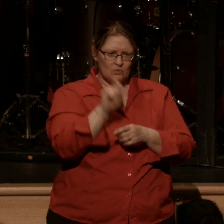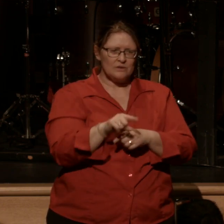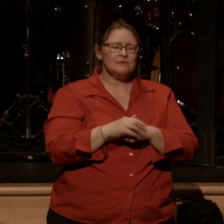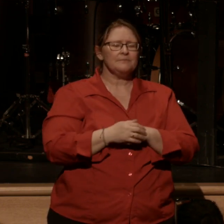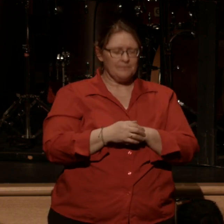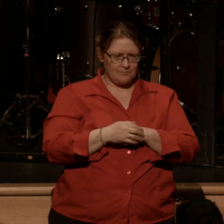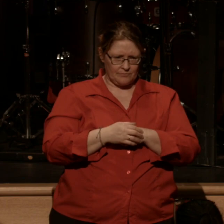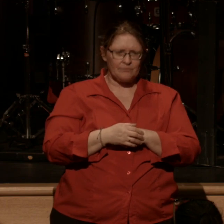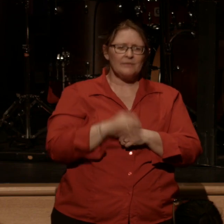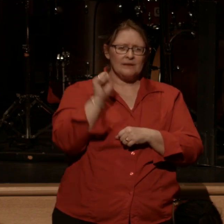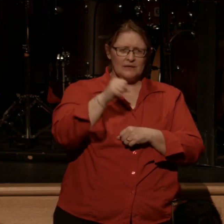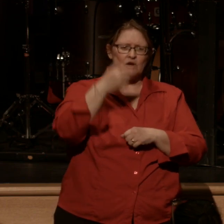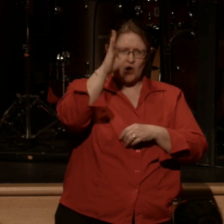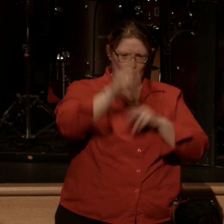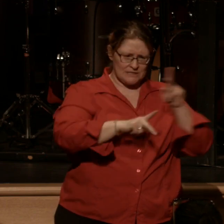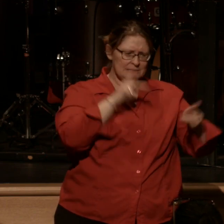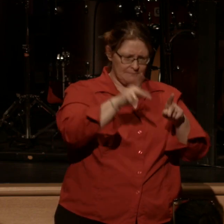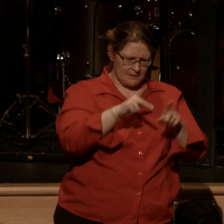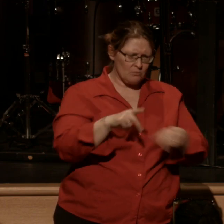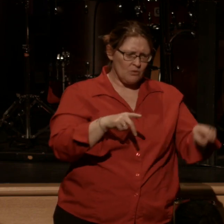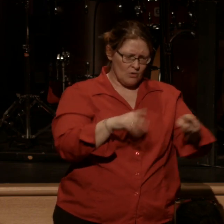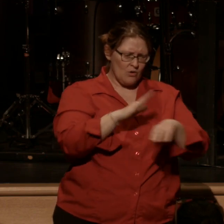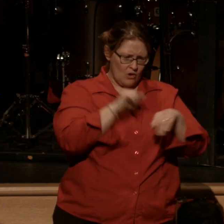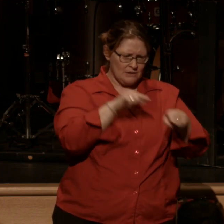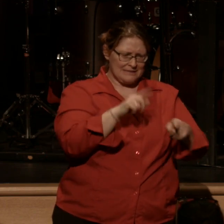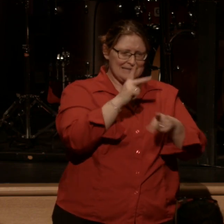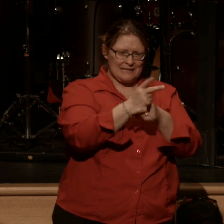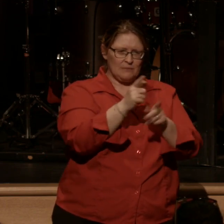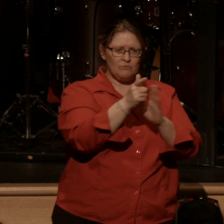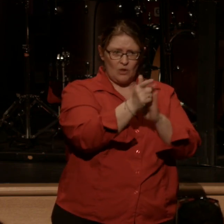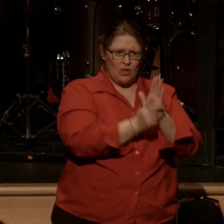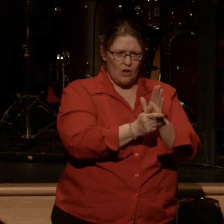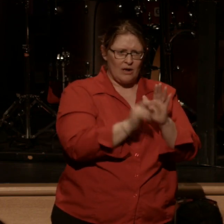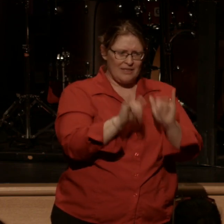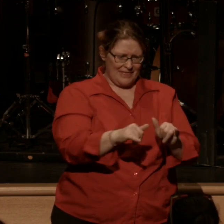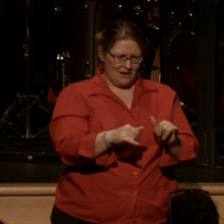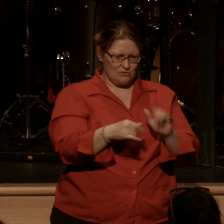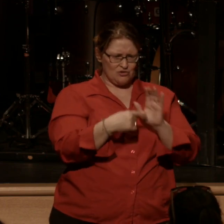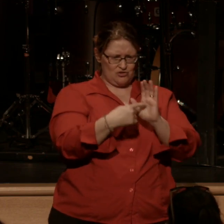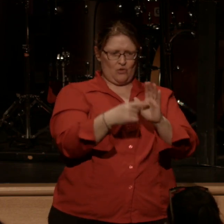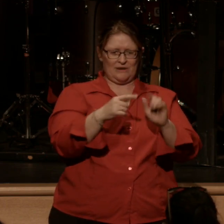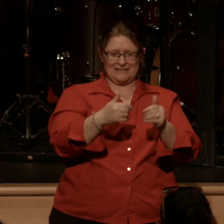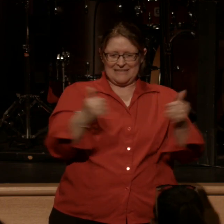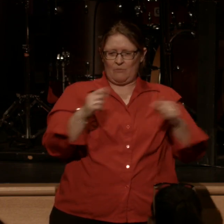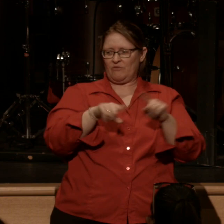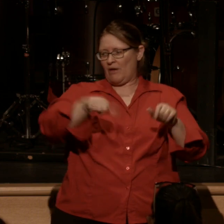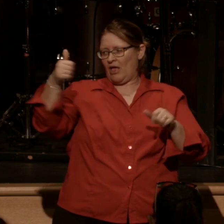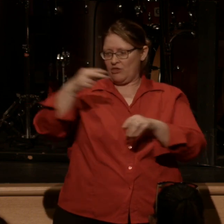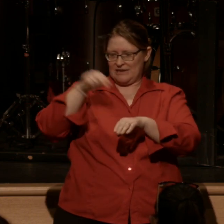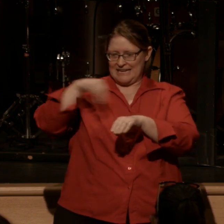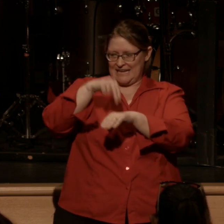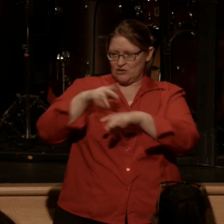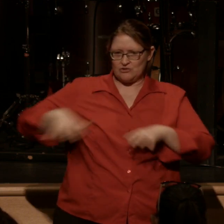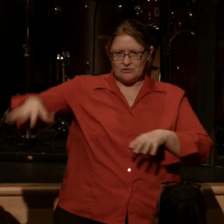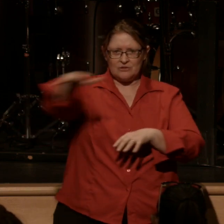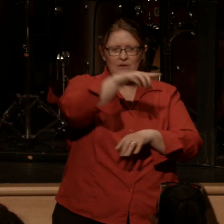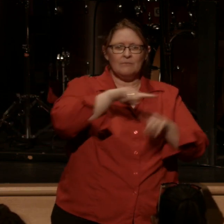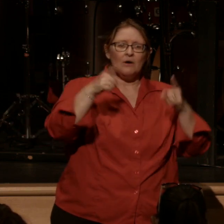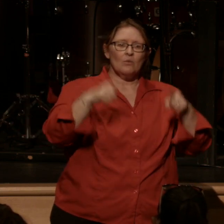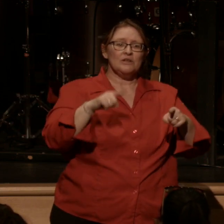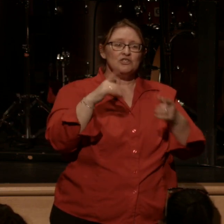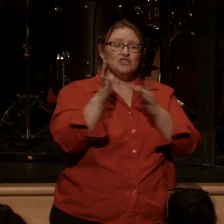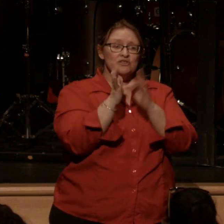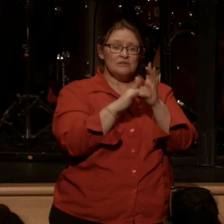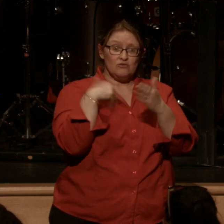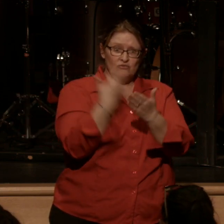Yes, God's people Israel were called to keep the law. It's how they were marked from the nations around them. But when Jesus came, everything changed.